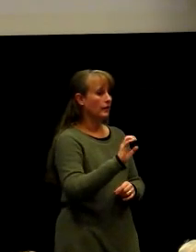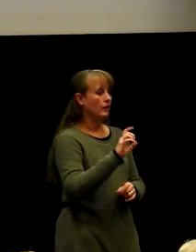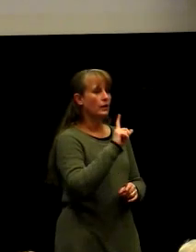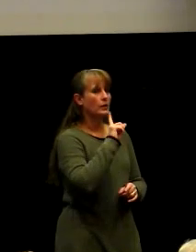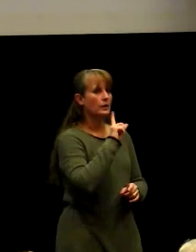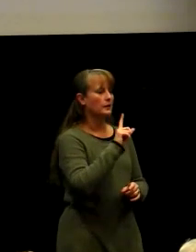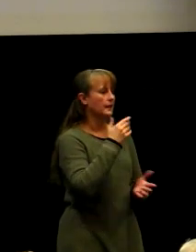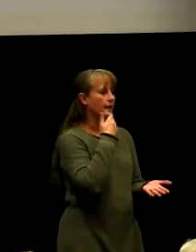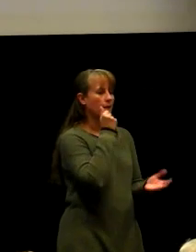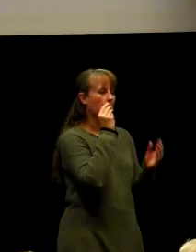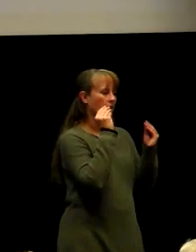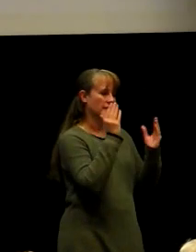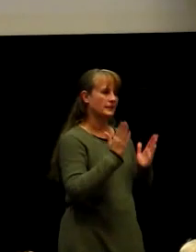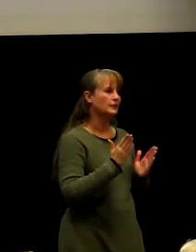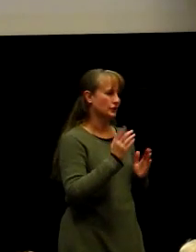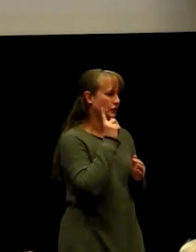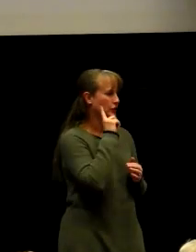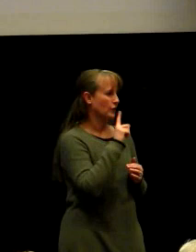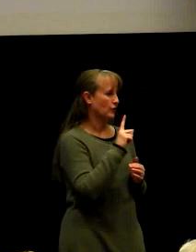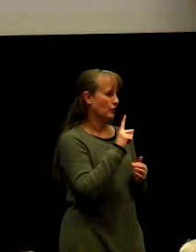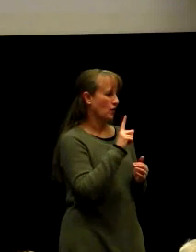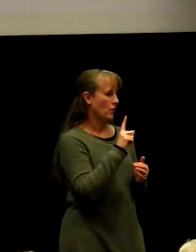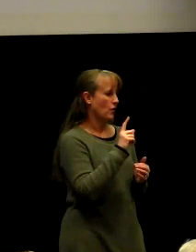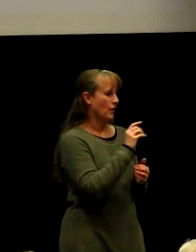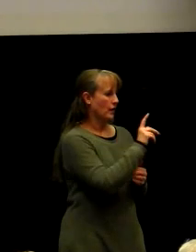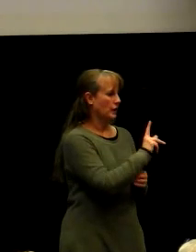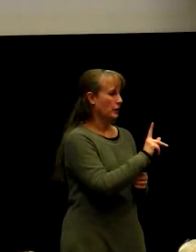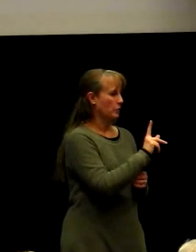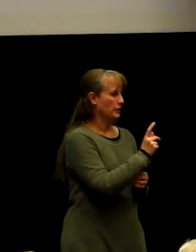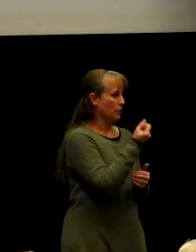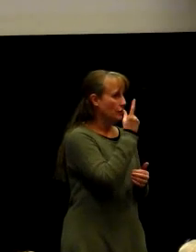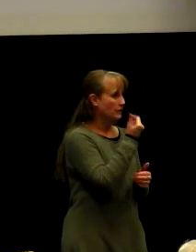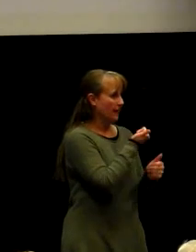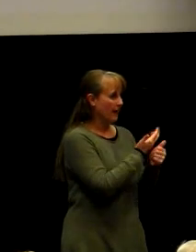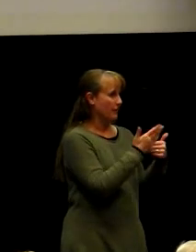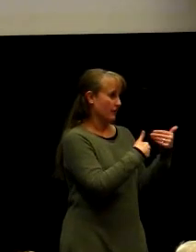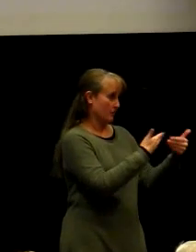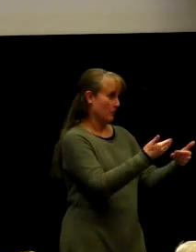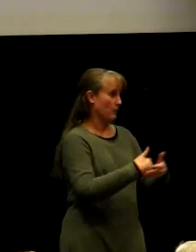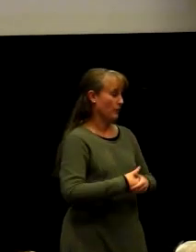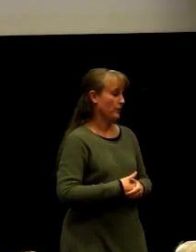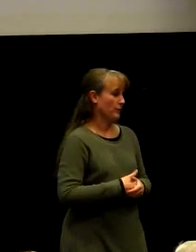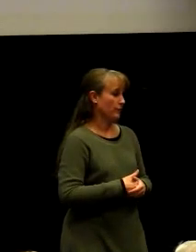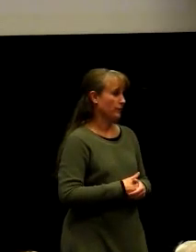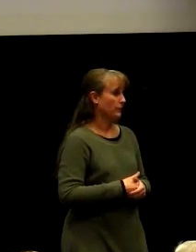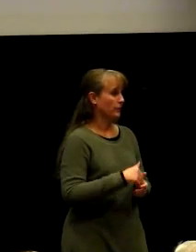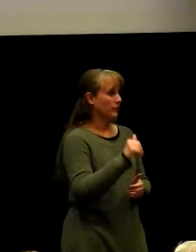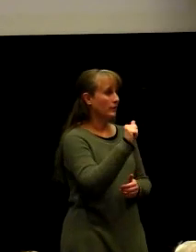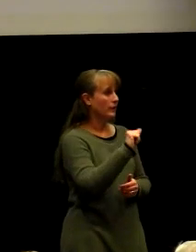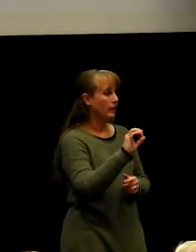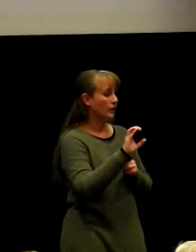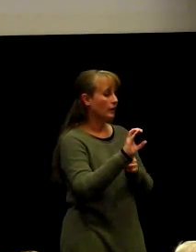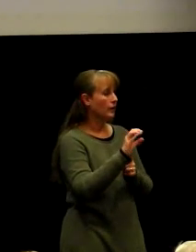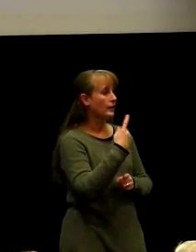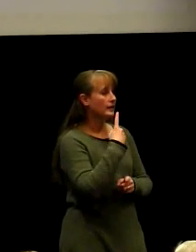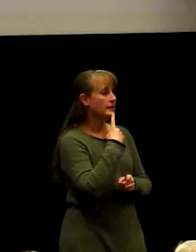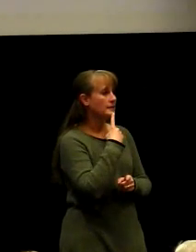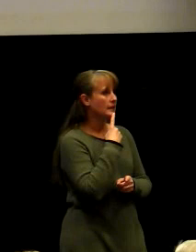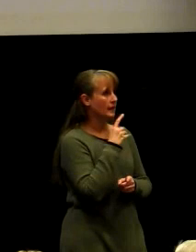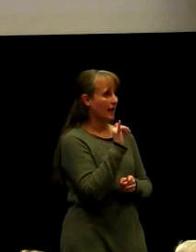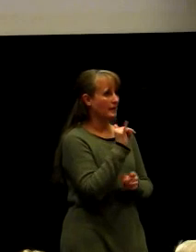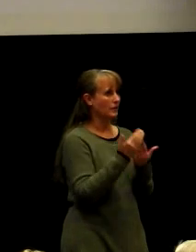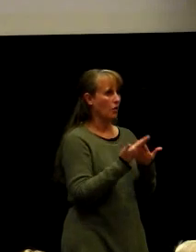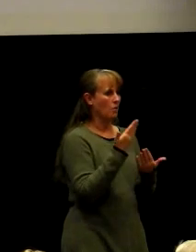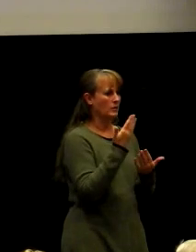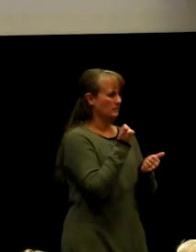better teacher to get Kubrick up to speed. Clark mentioned that, as did